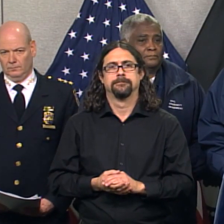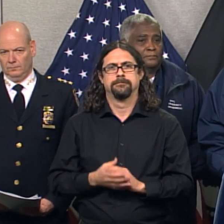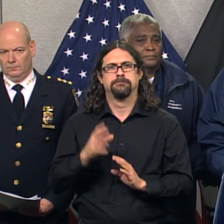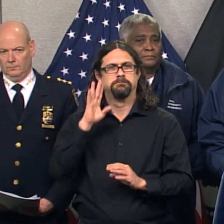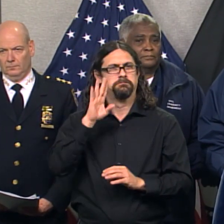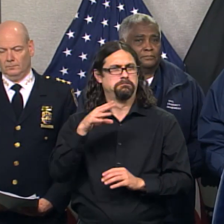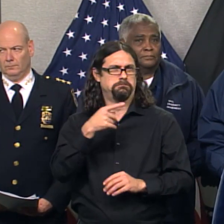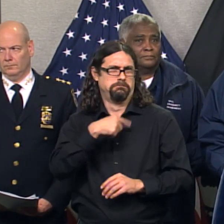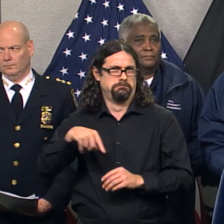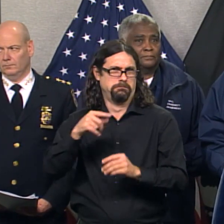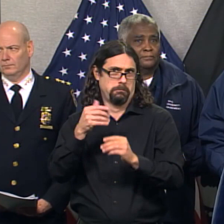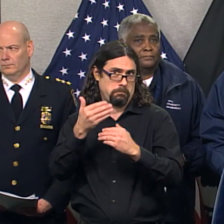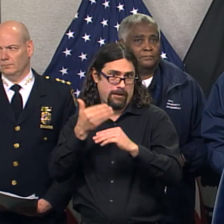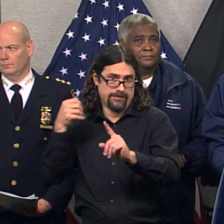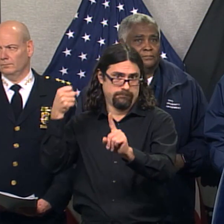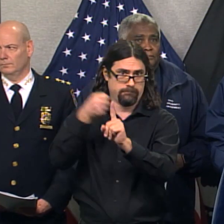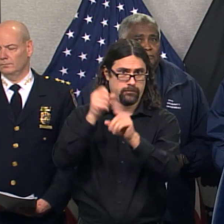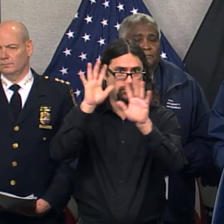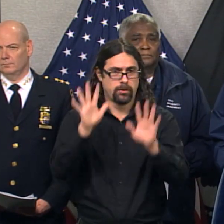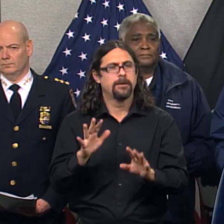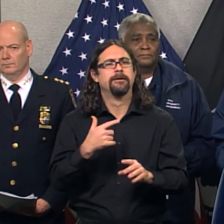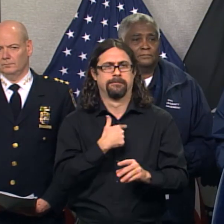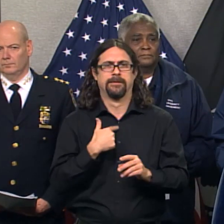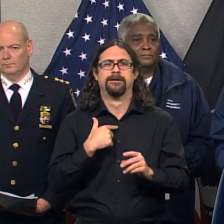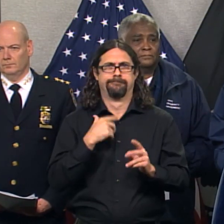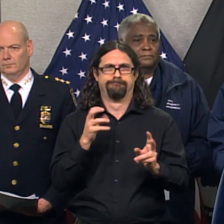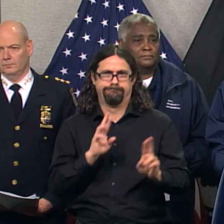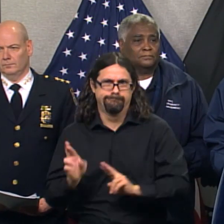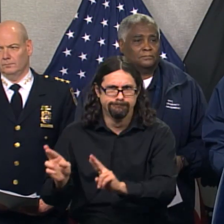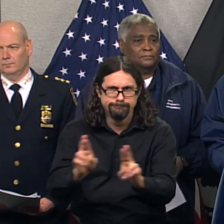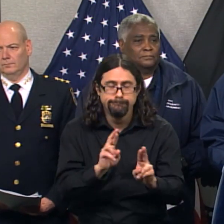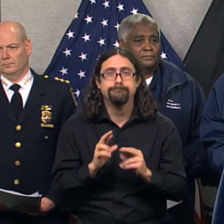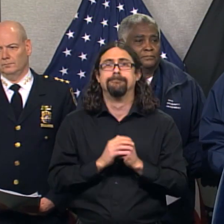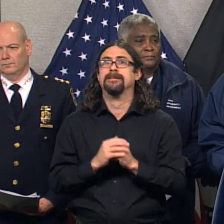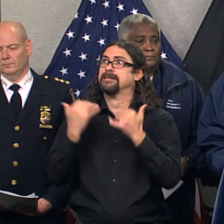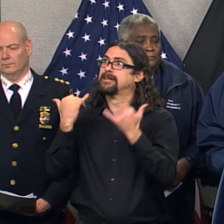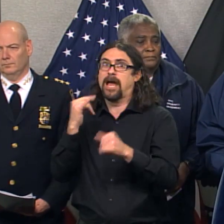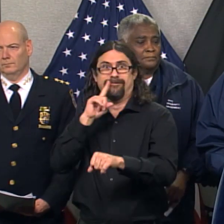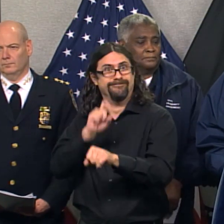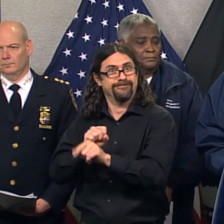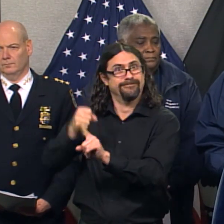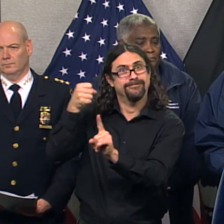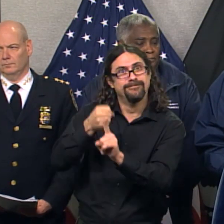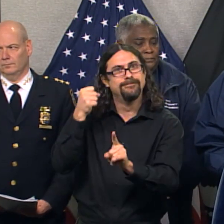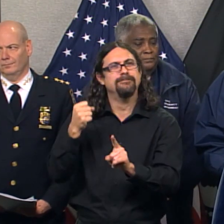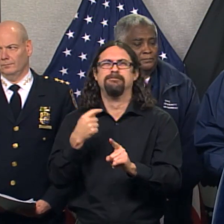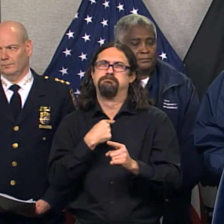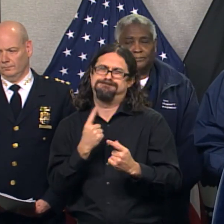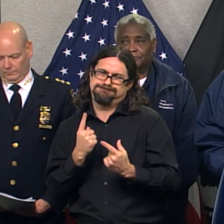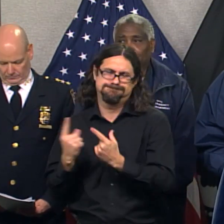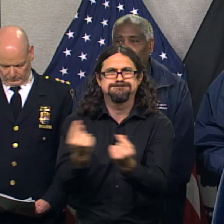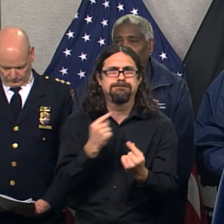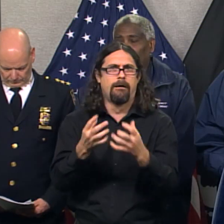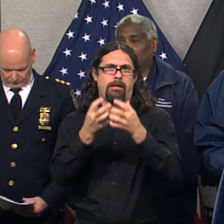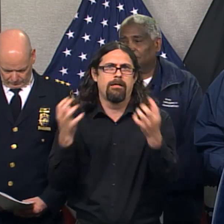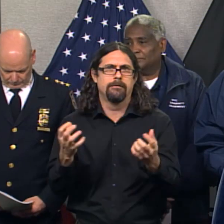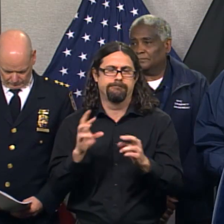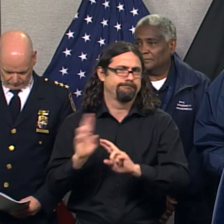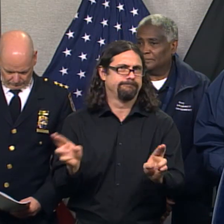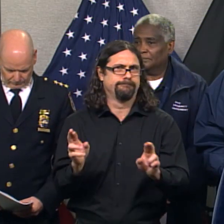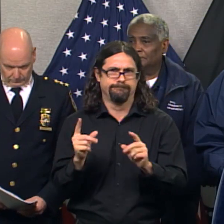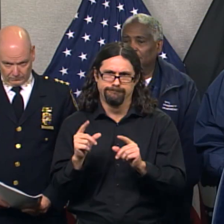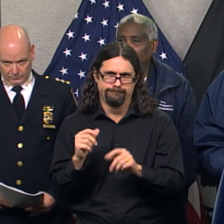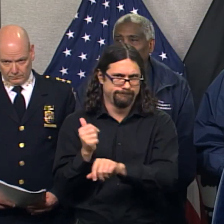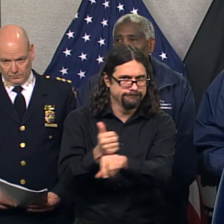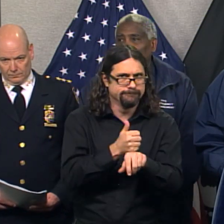Closing schools obviously was a key part of the preparation, getting our sanitation department on full